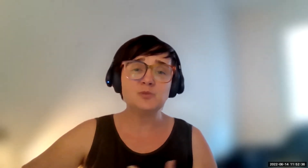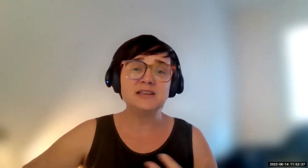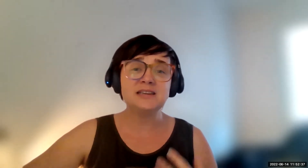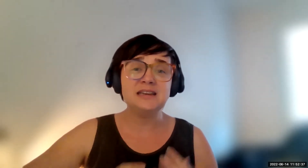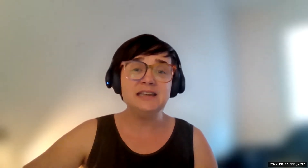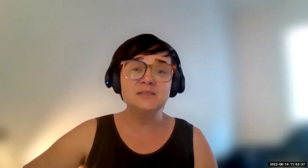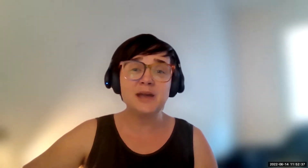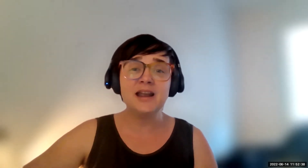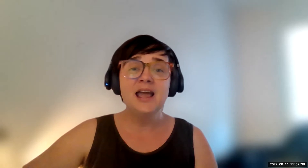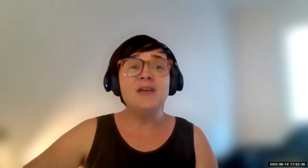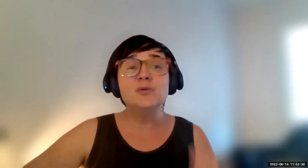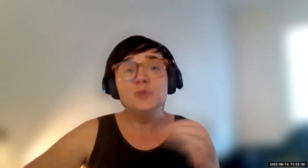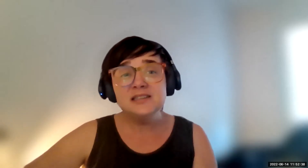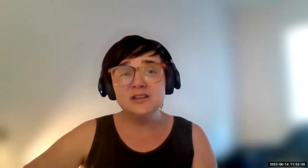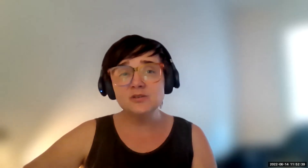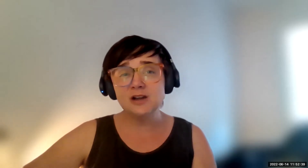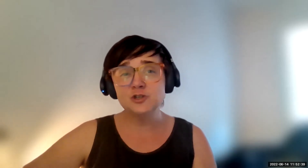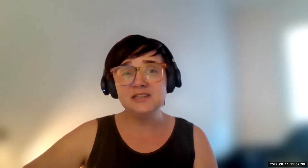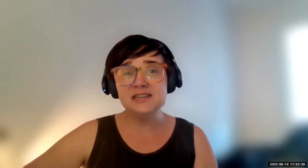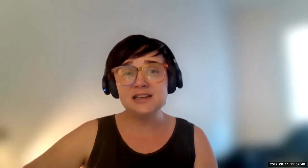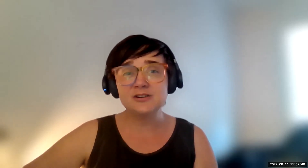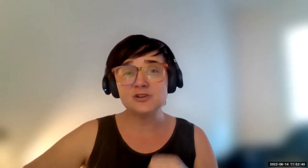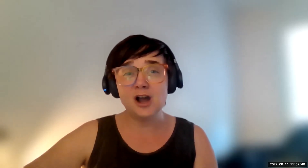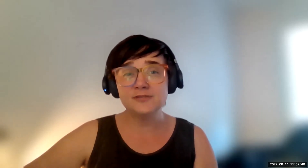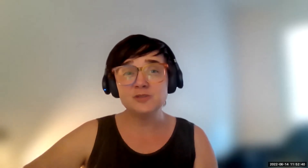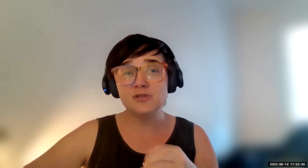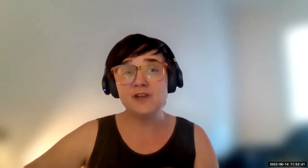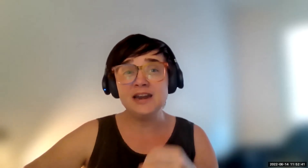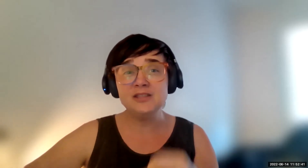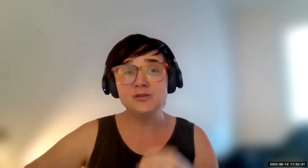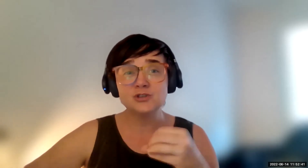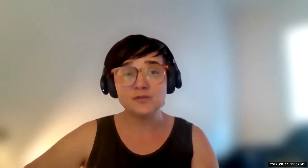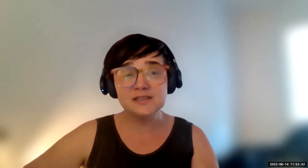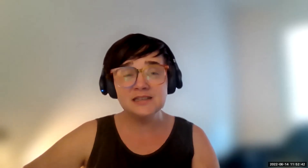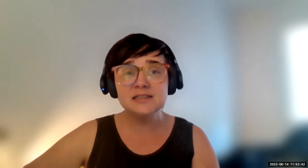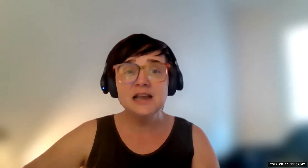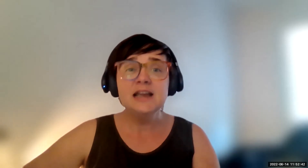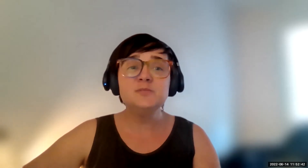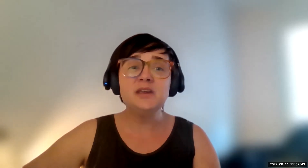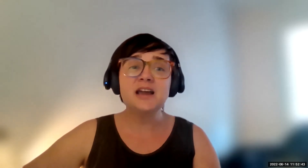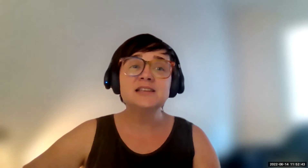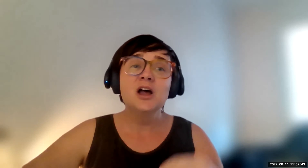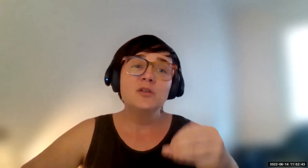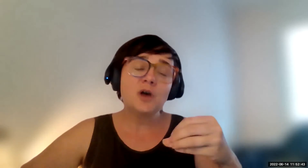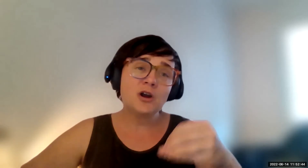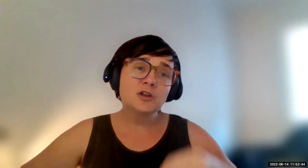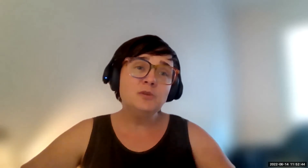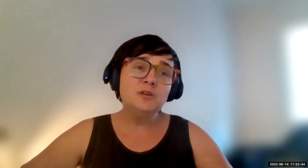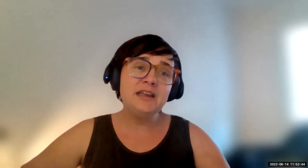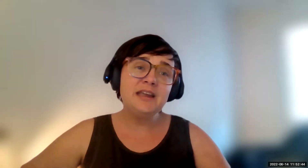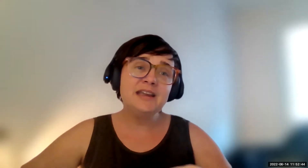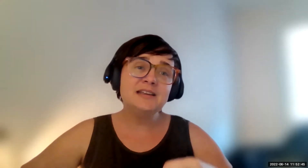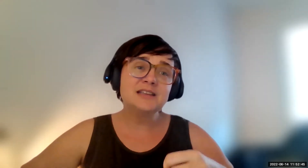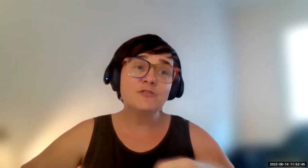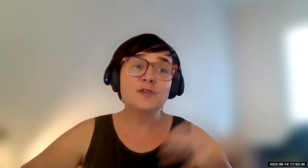are getting people's basic needs met. And the reason those LGBT centers are often providing those services is because